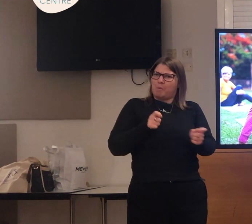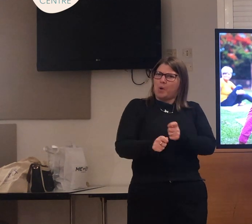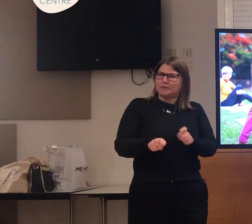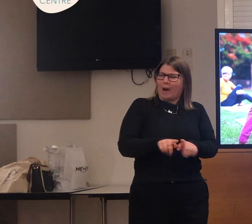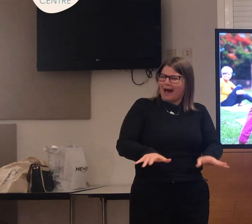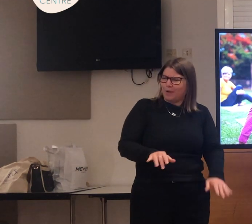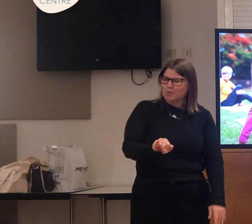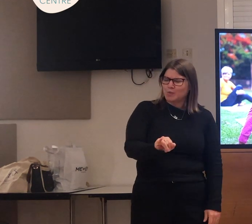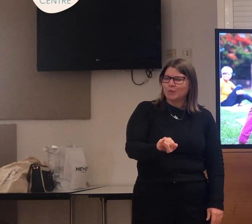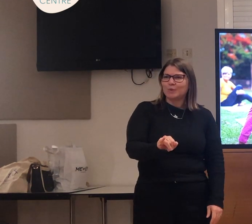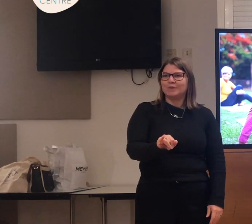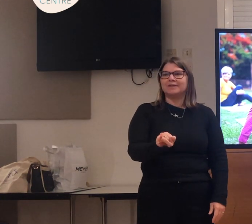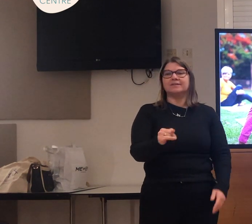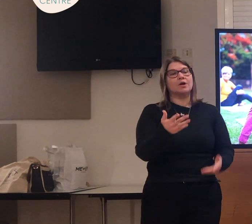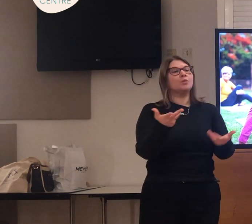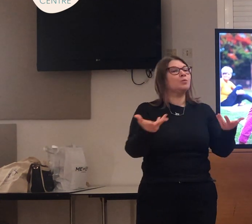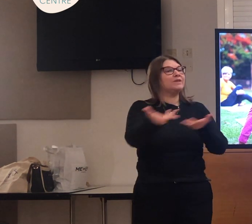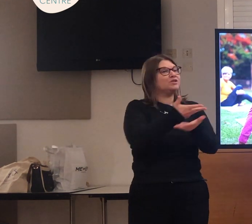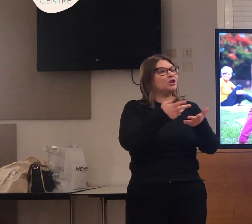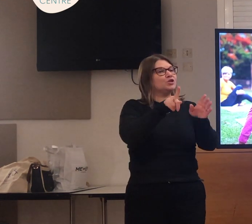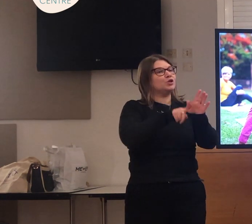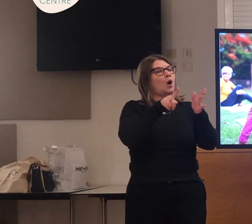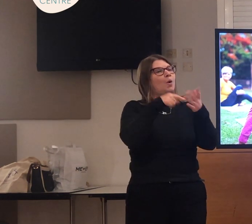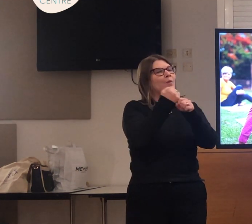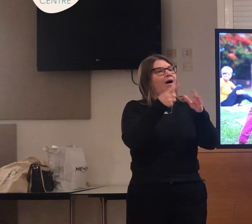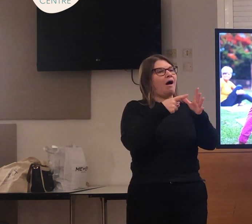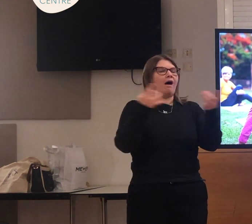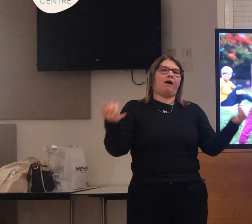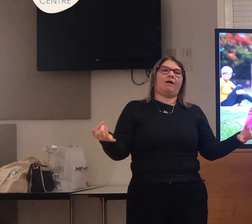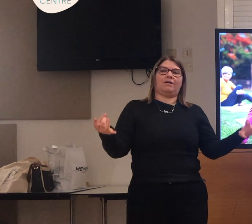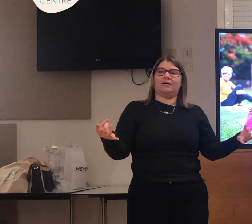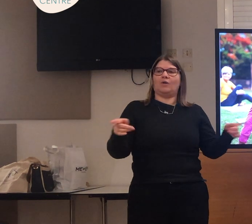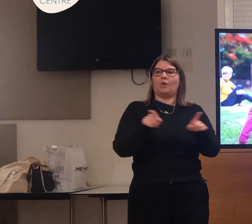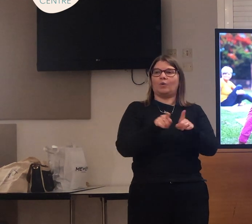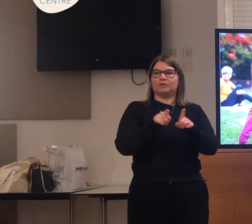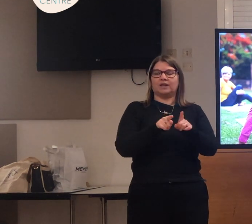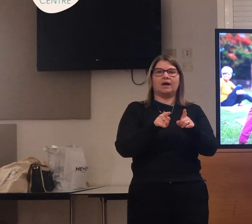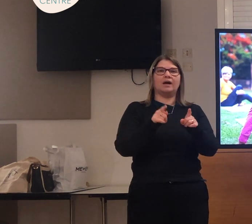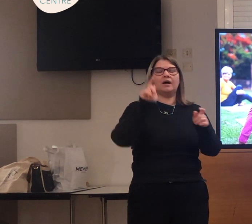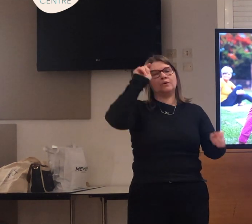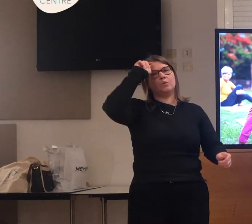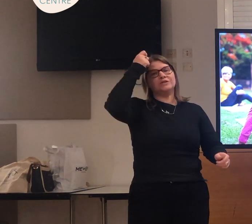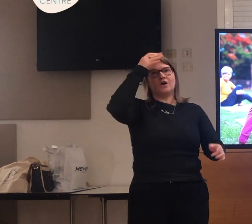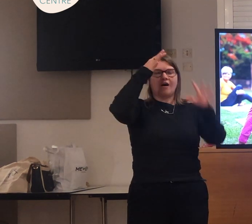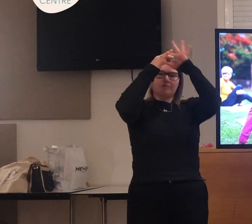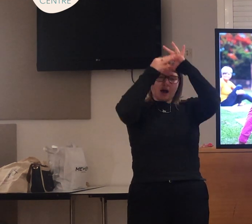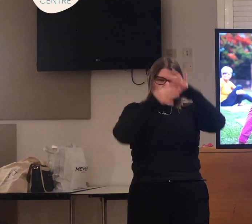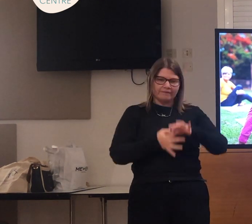So we talked about yoga earlier. We talk about mindfulness,